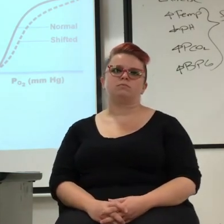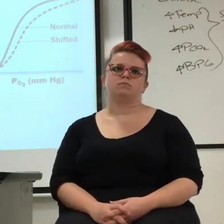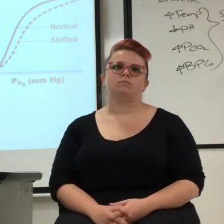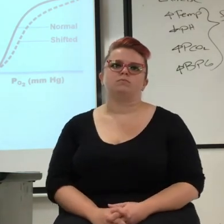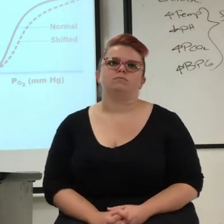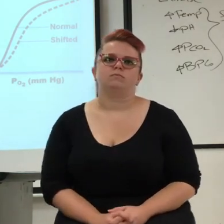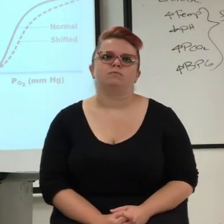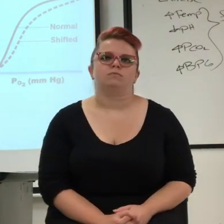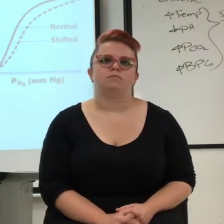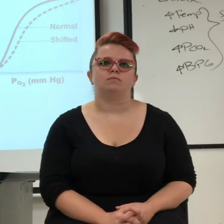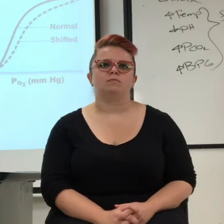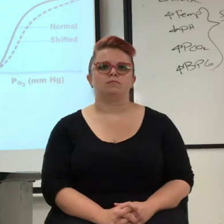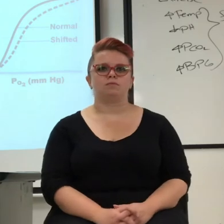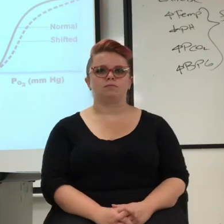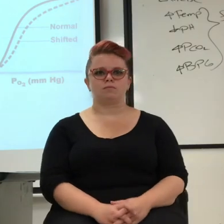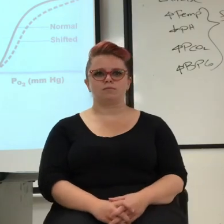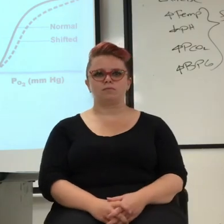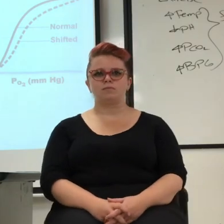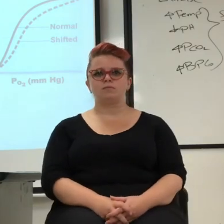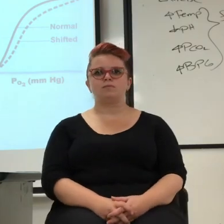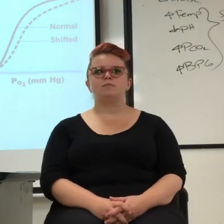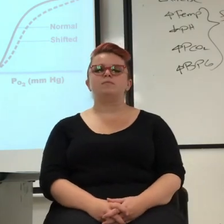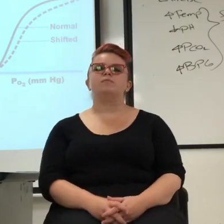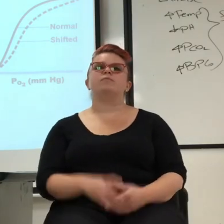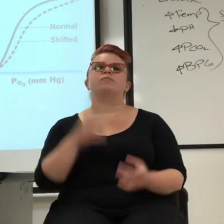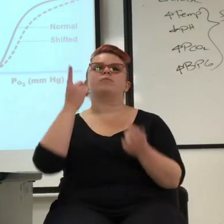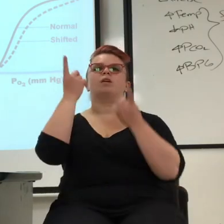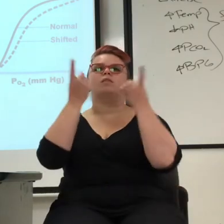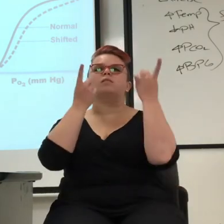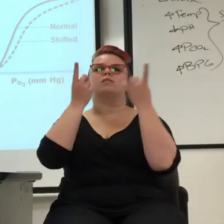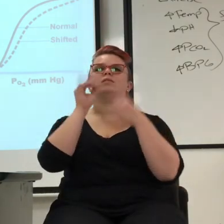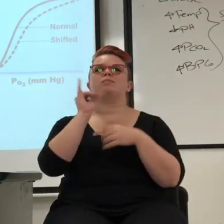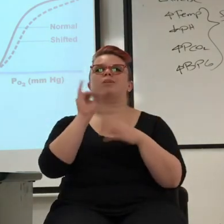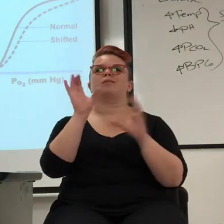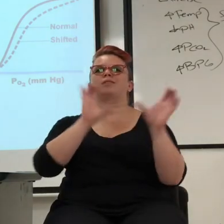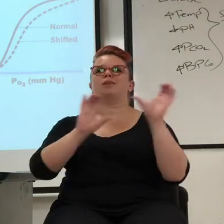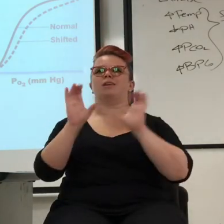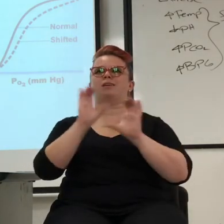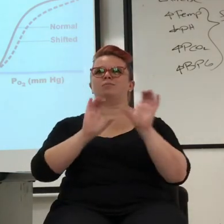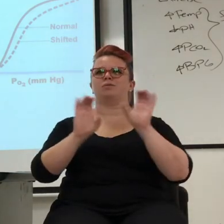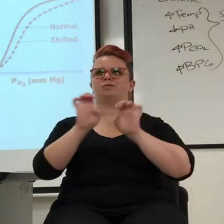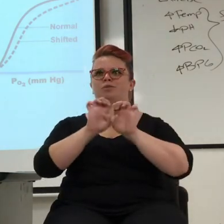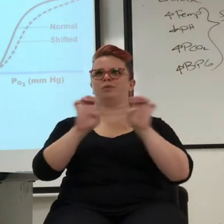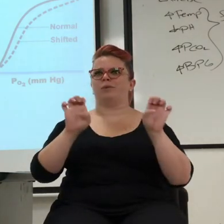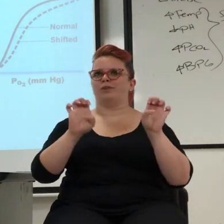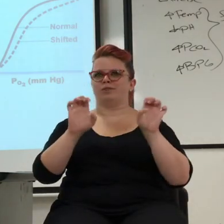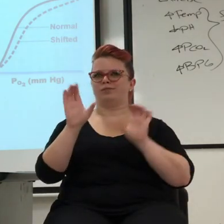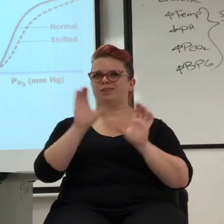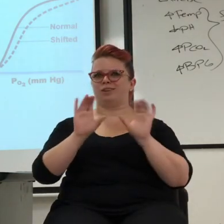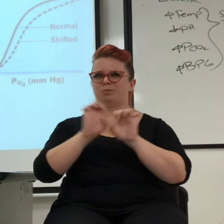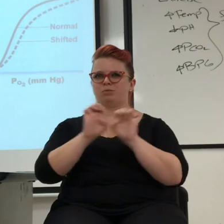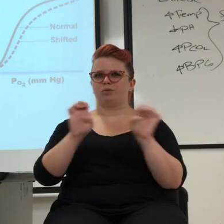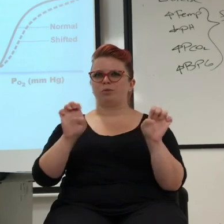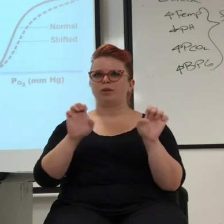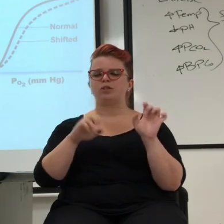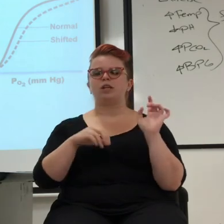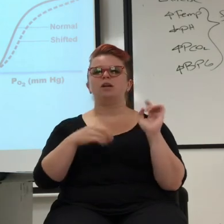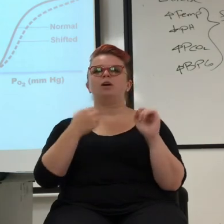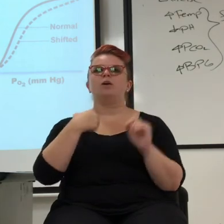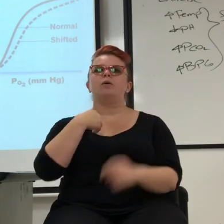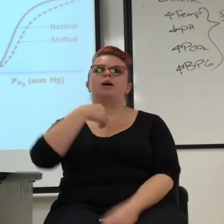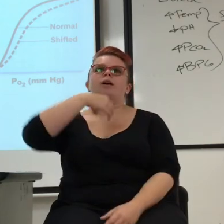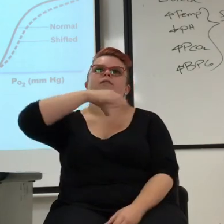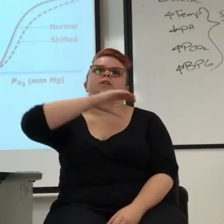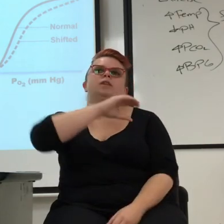it's like, think about it this way, in the chemistry equations law. Here it is, our oxygen hemoglobin. This